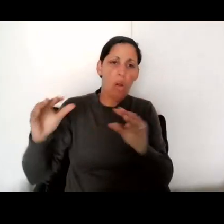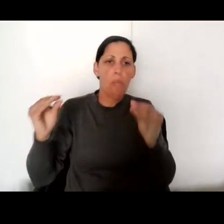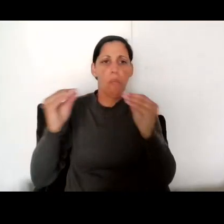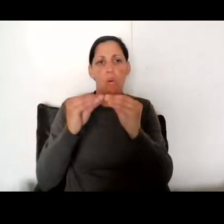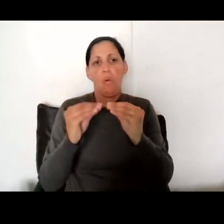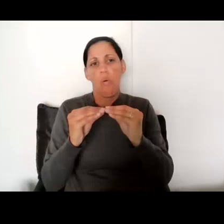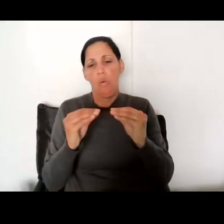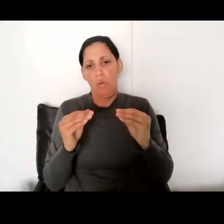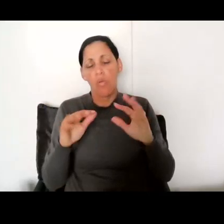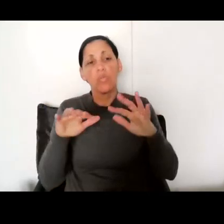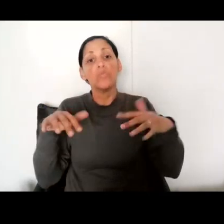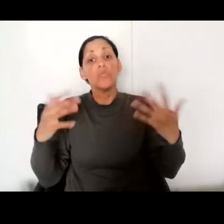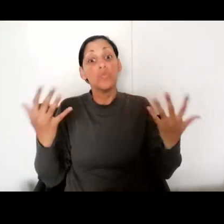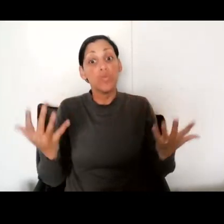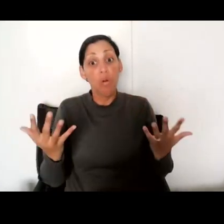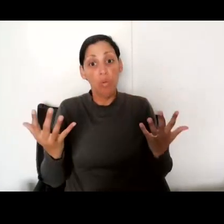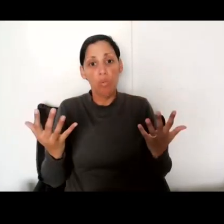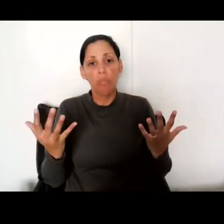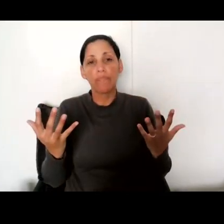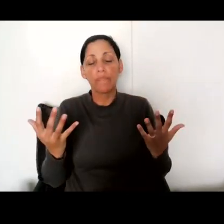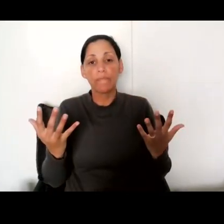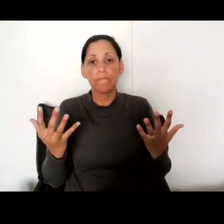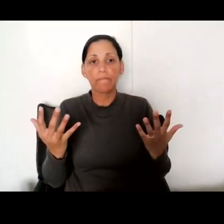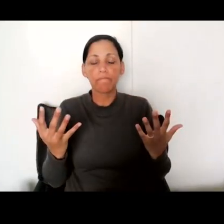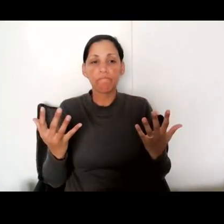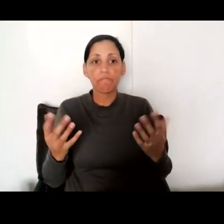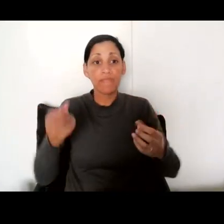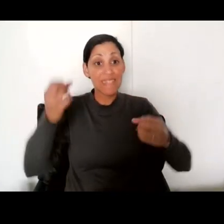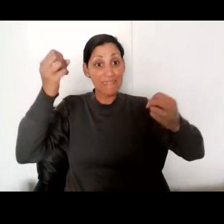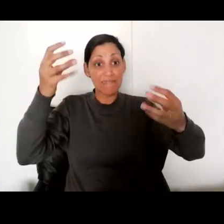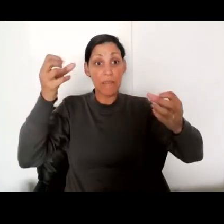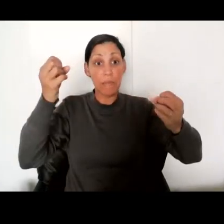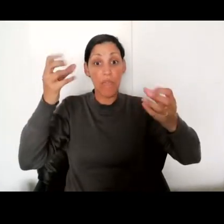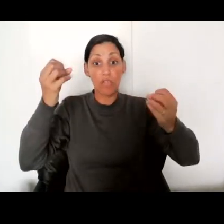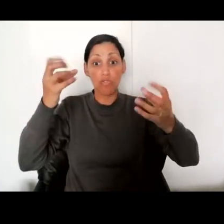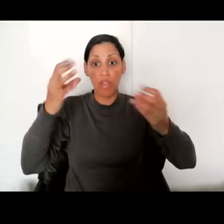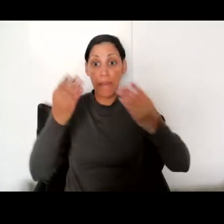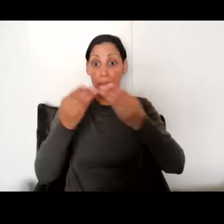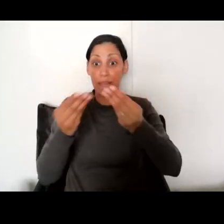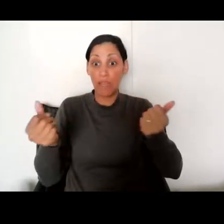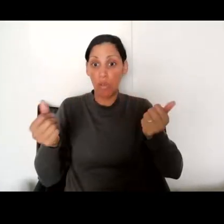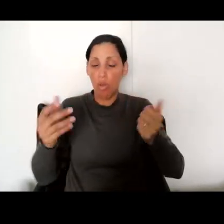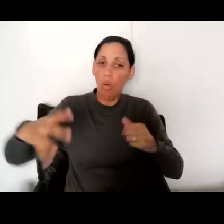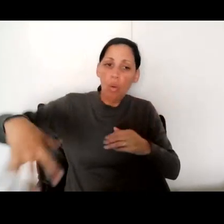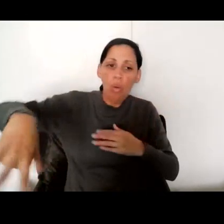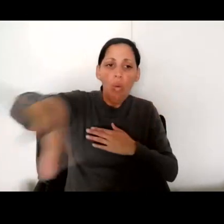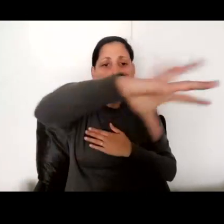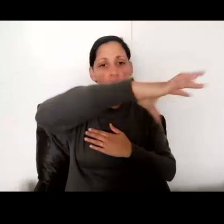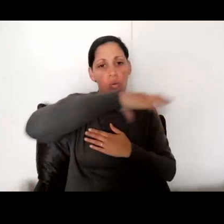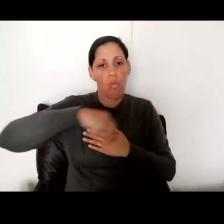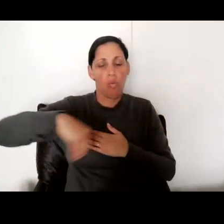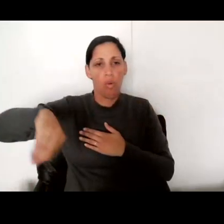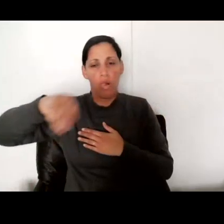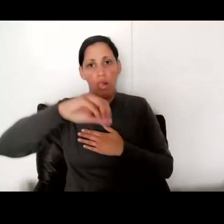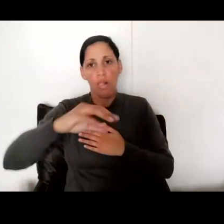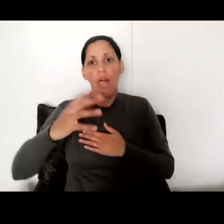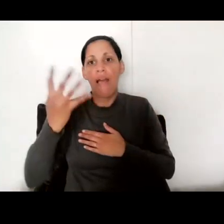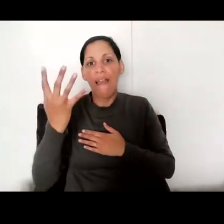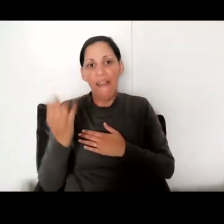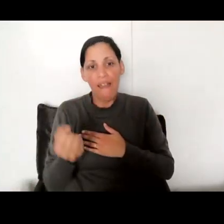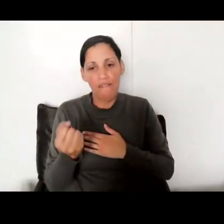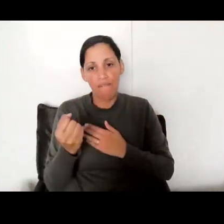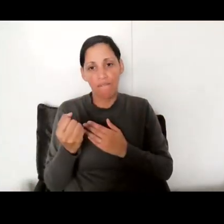all this information is the fact that all this material, they cut across, especially when it comes